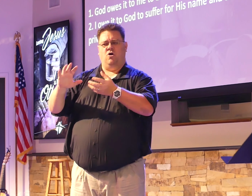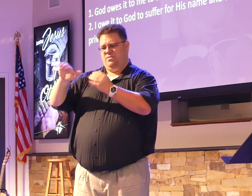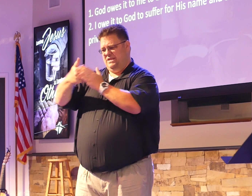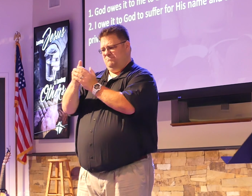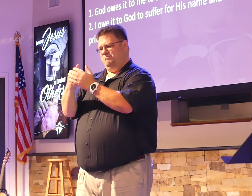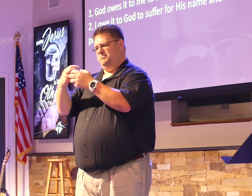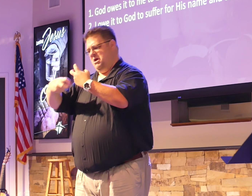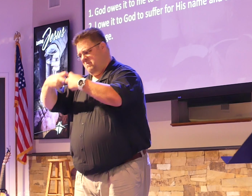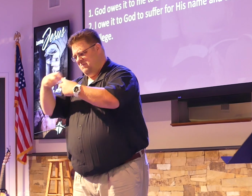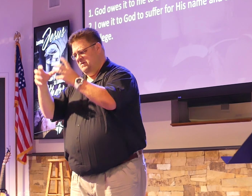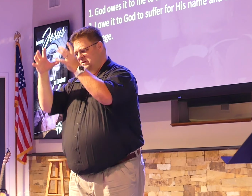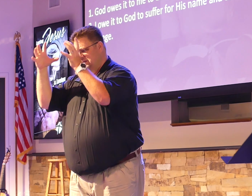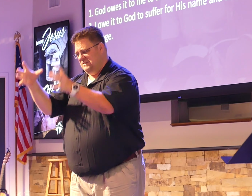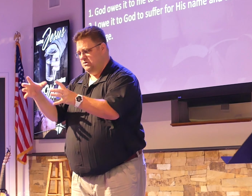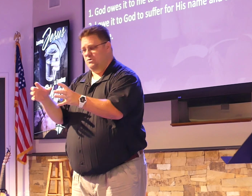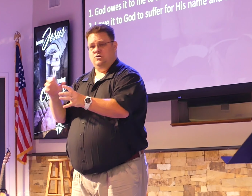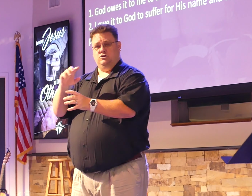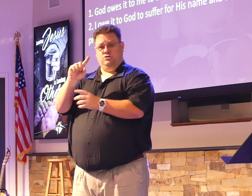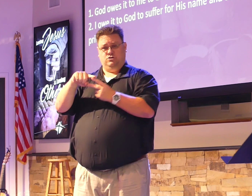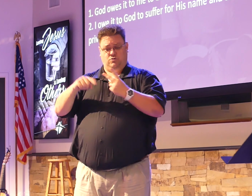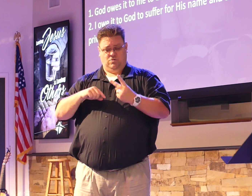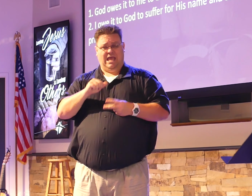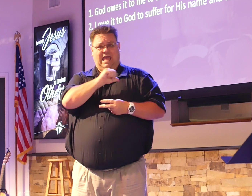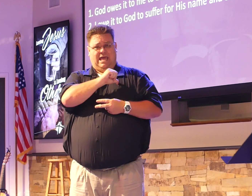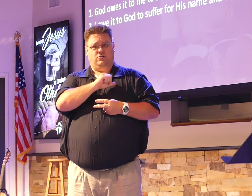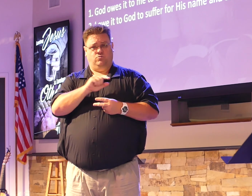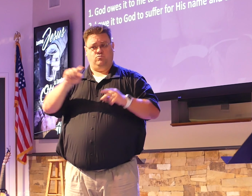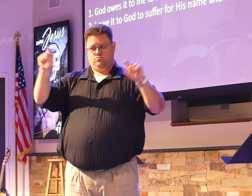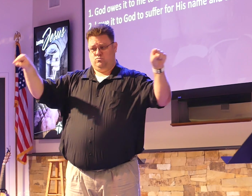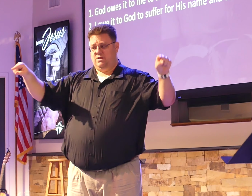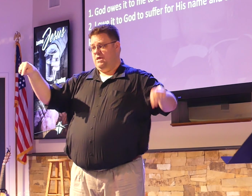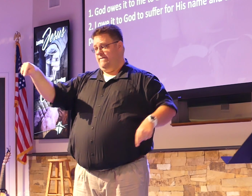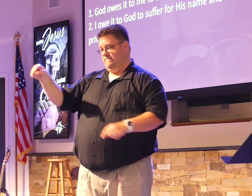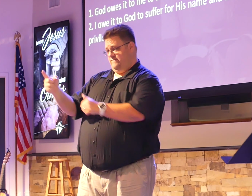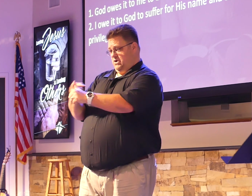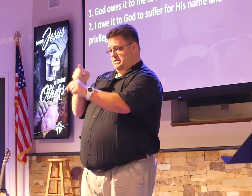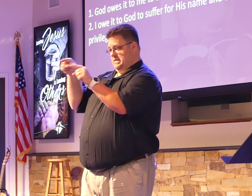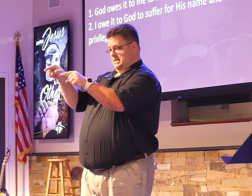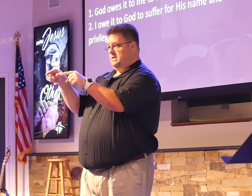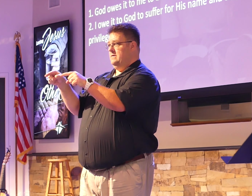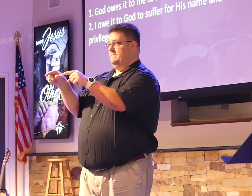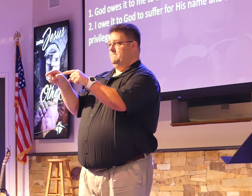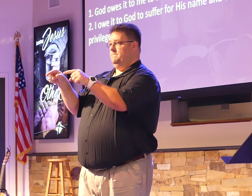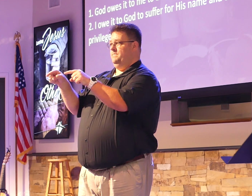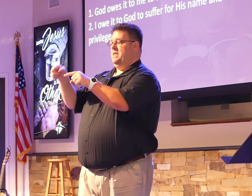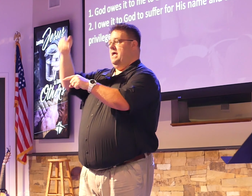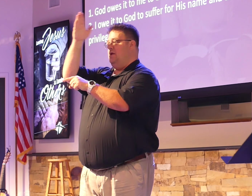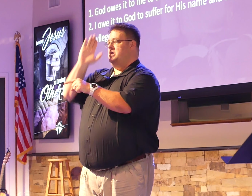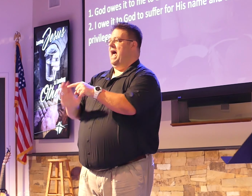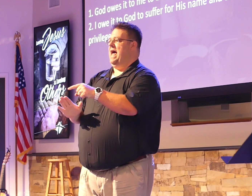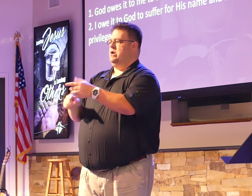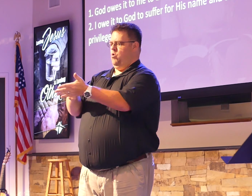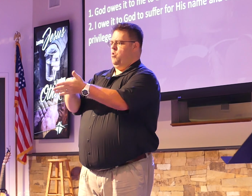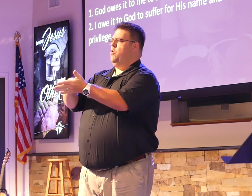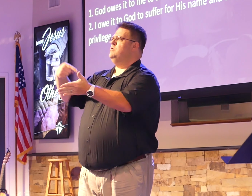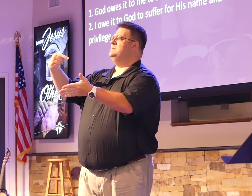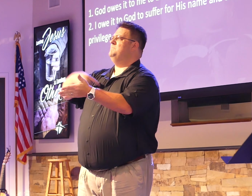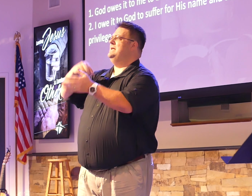suffering. There's two attitudes. Number one, the first attitude is, God owes it to me to bless me